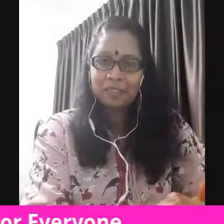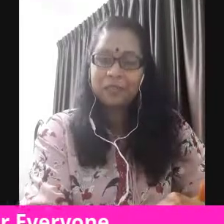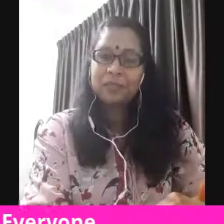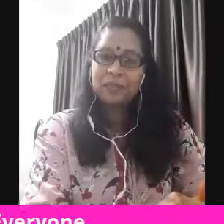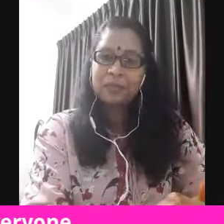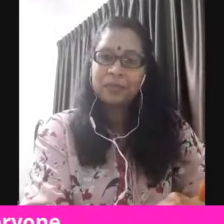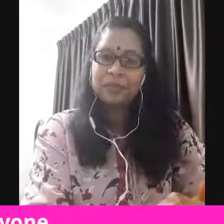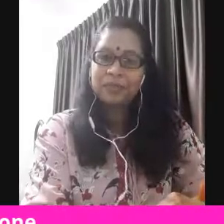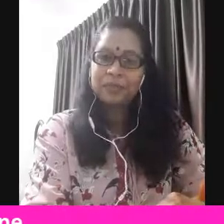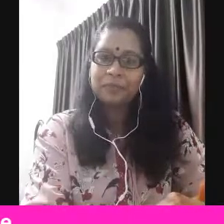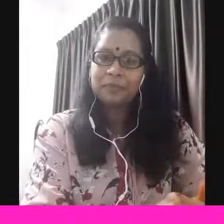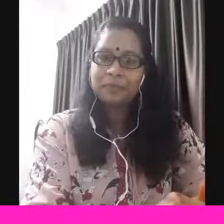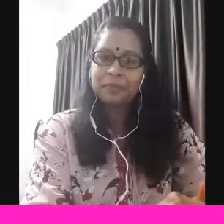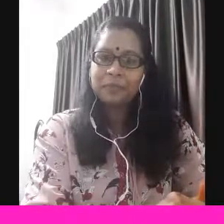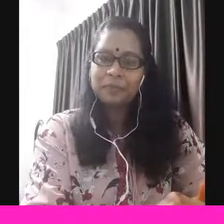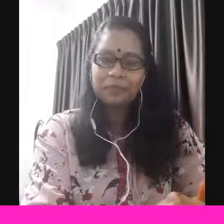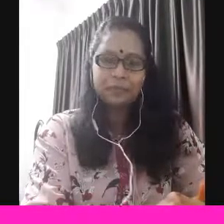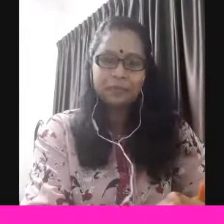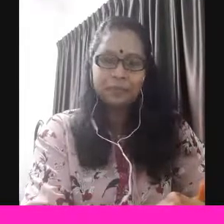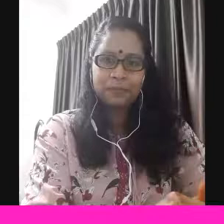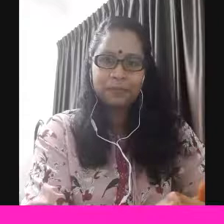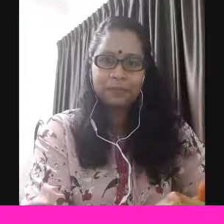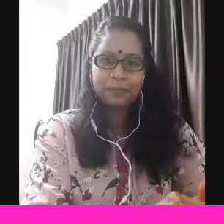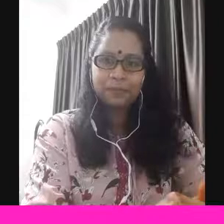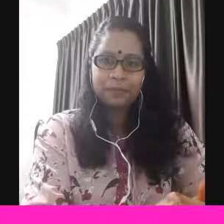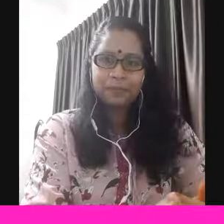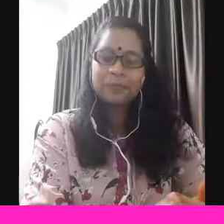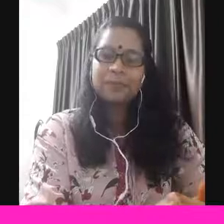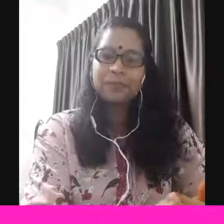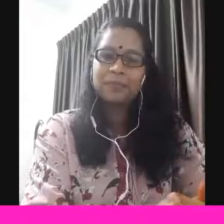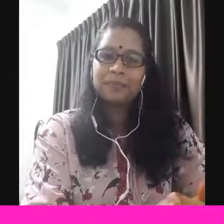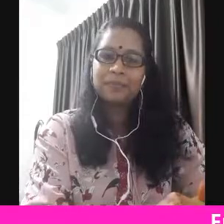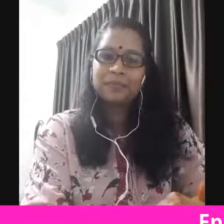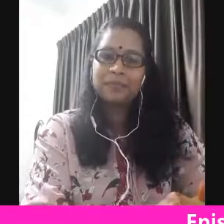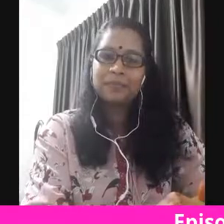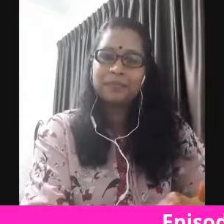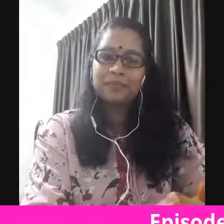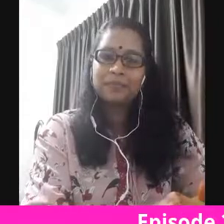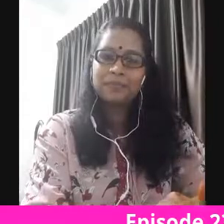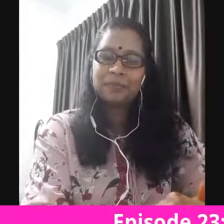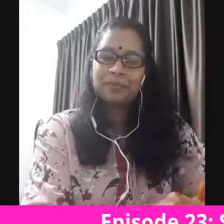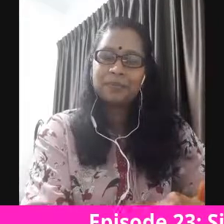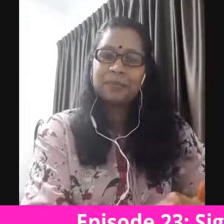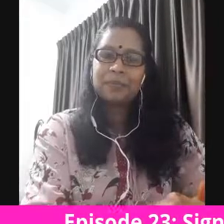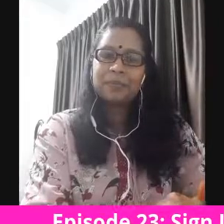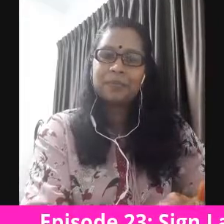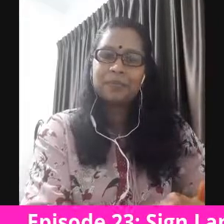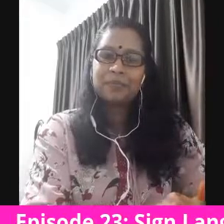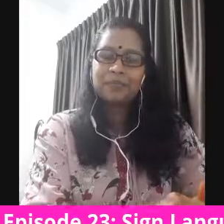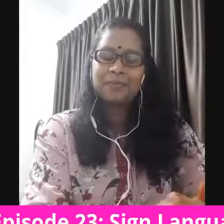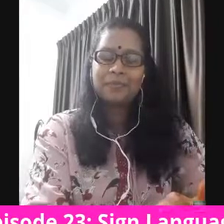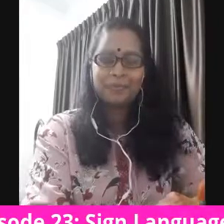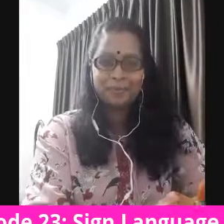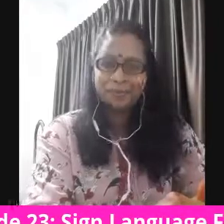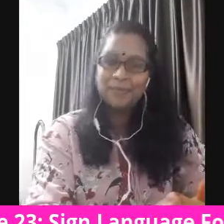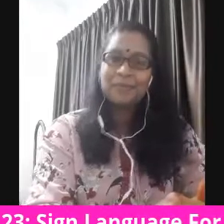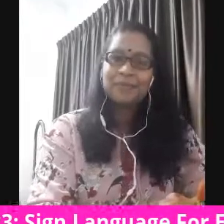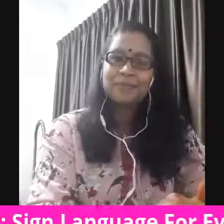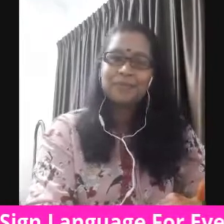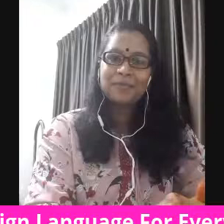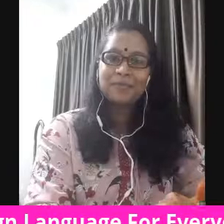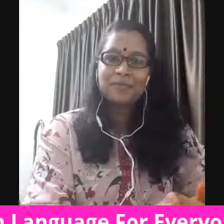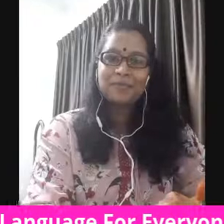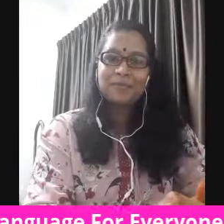Yeah. for the viewers, if you have any question to Chegu Gauri regarding this topic, you can type your Yes. questions in